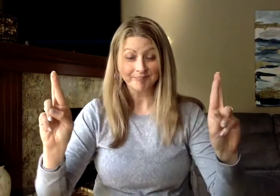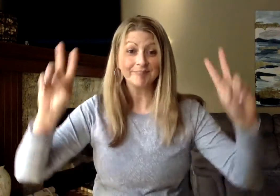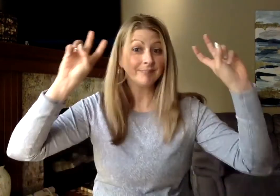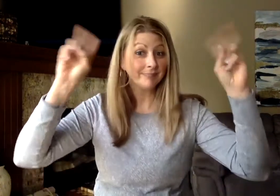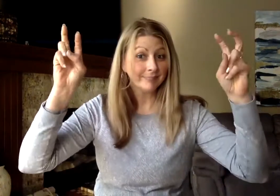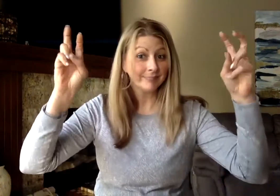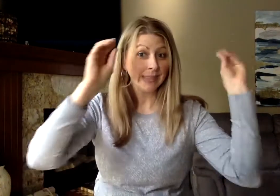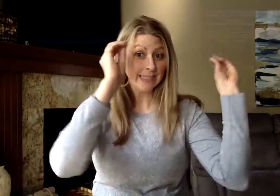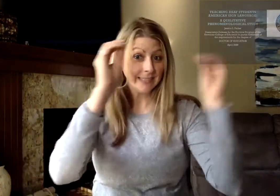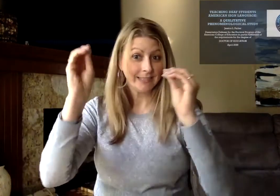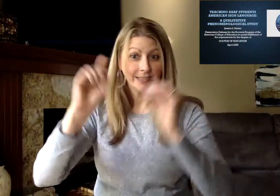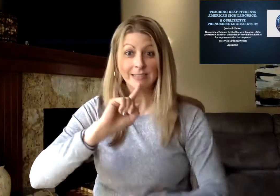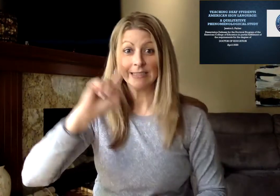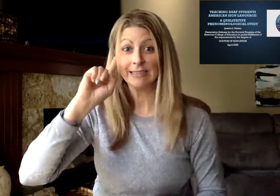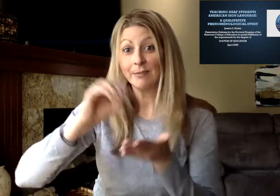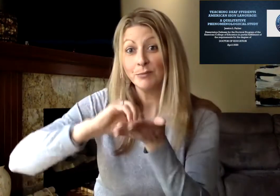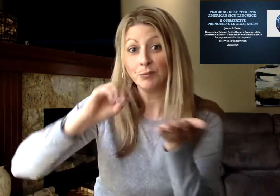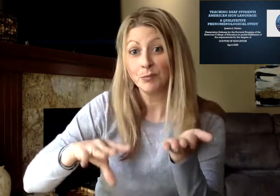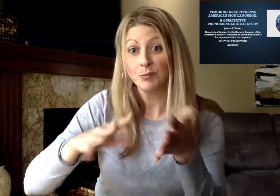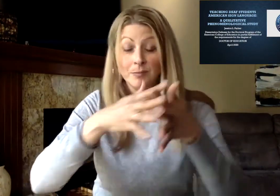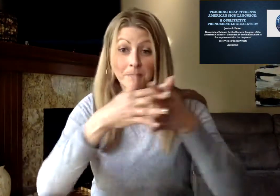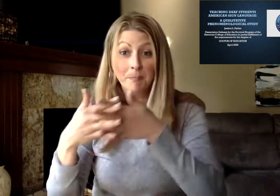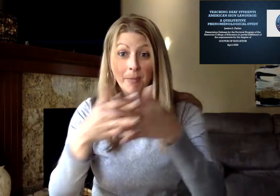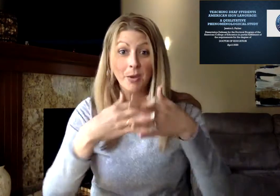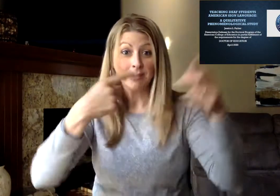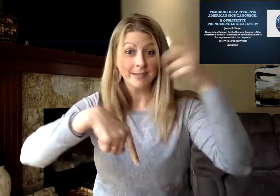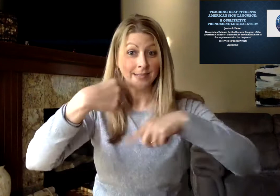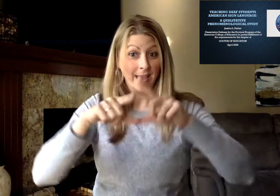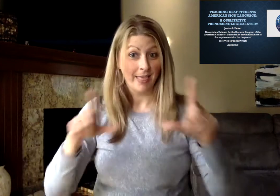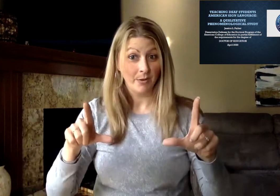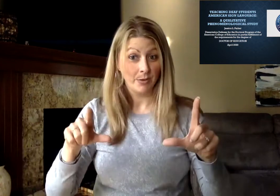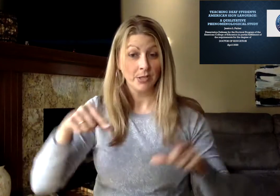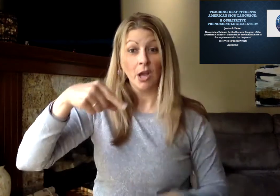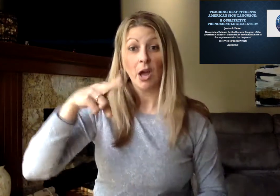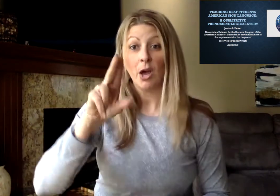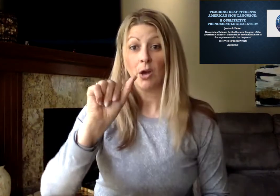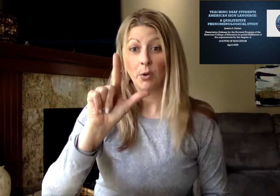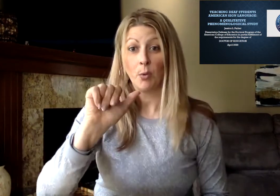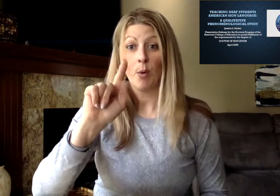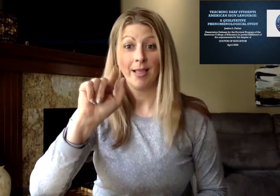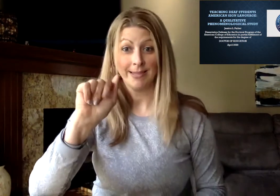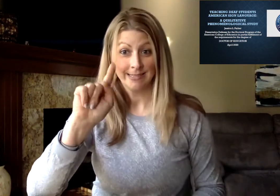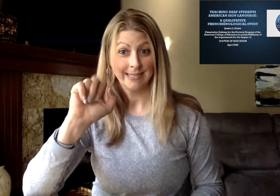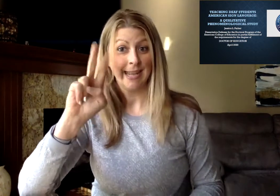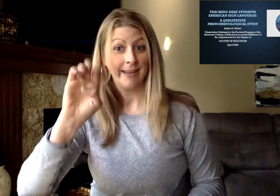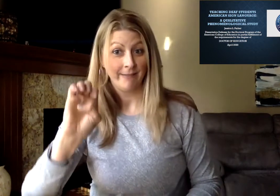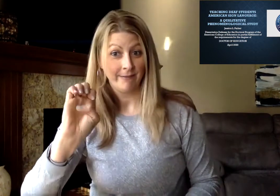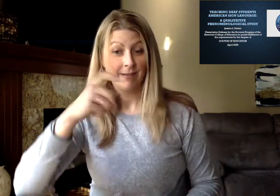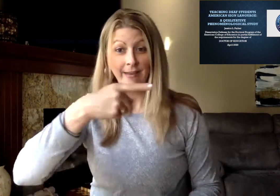are you ready? The title is Teaching Deaf Students American Sign Language, a qualitative,